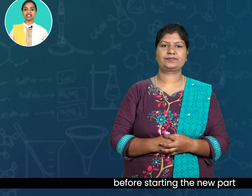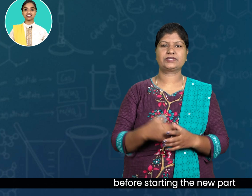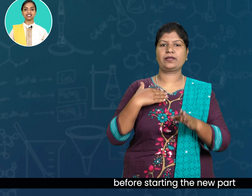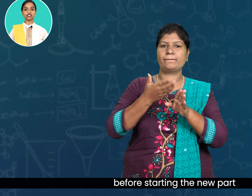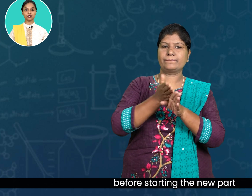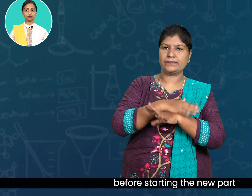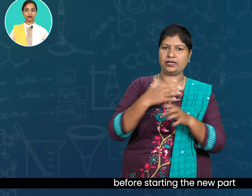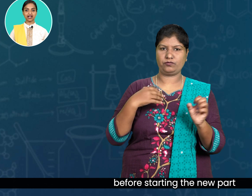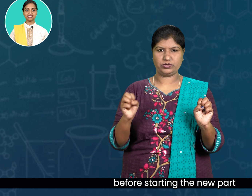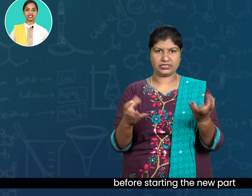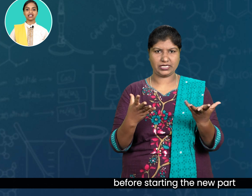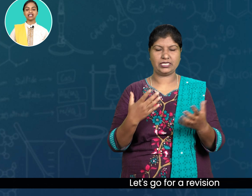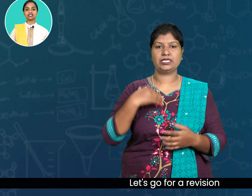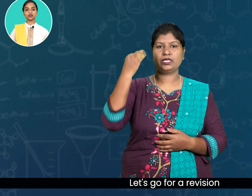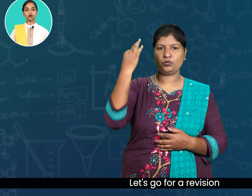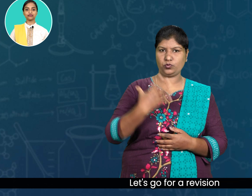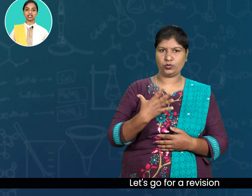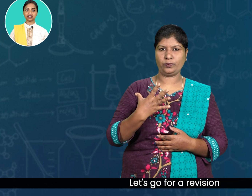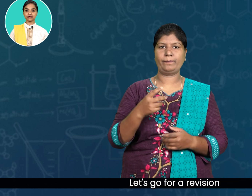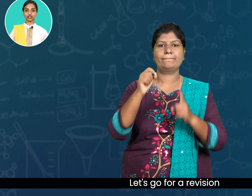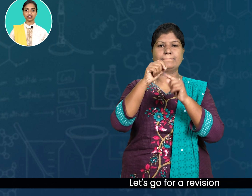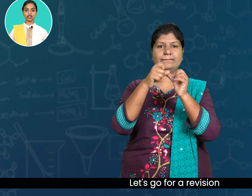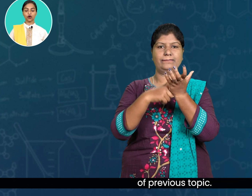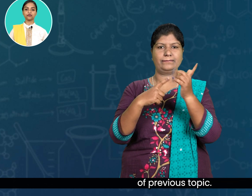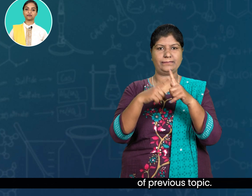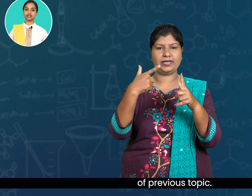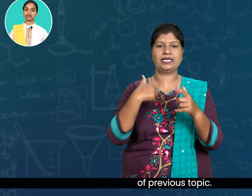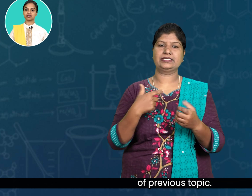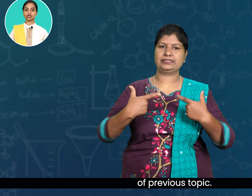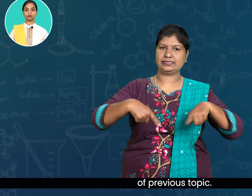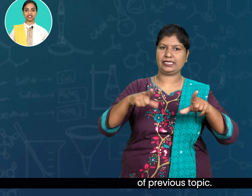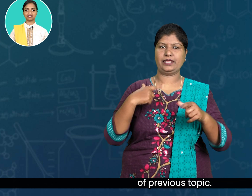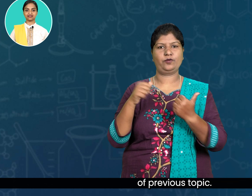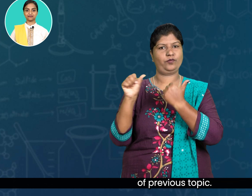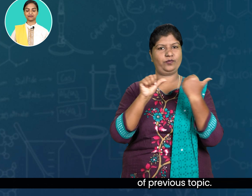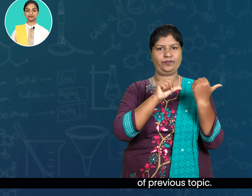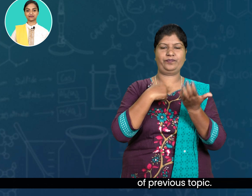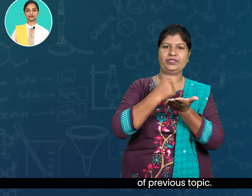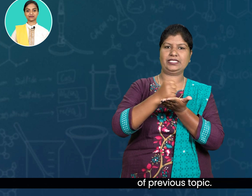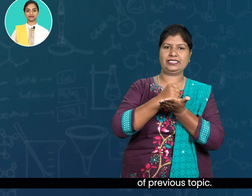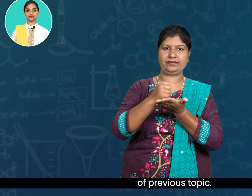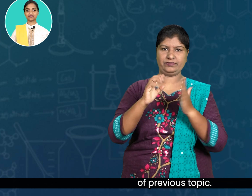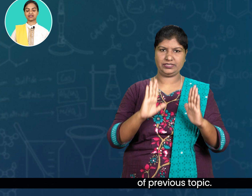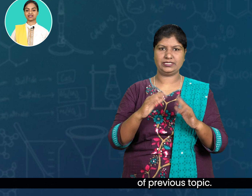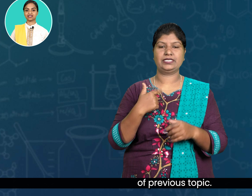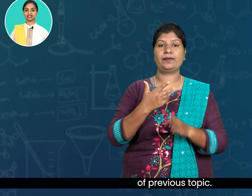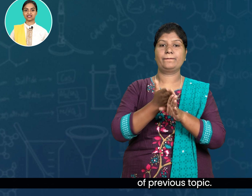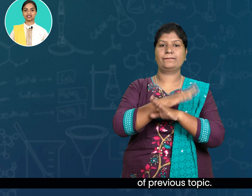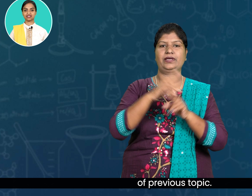Before starting the new part, let's go for a revision of previous topic.